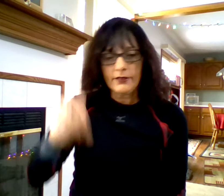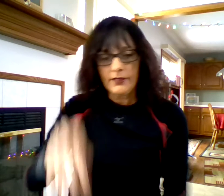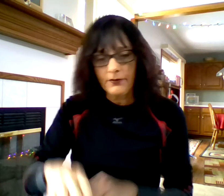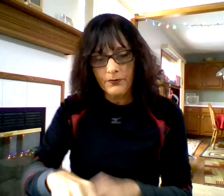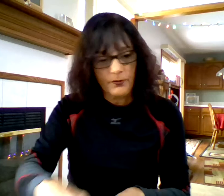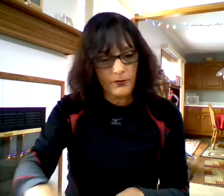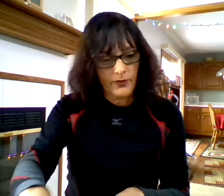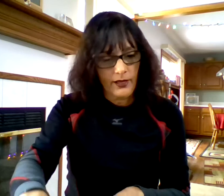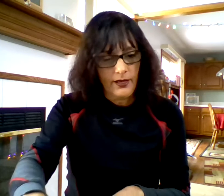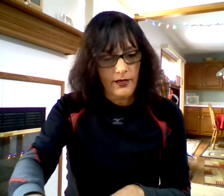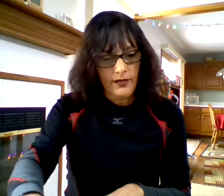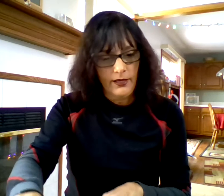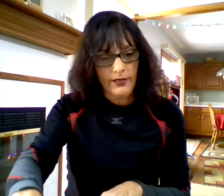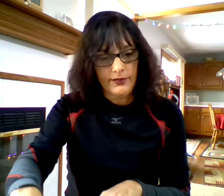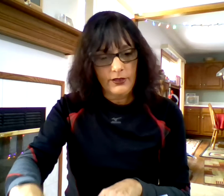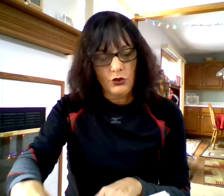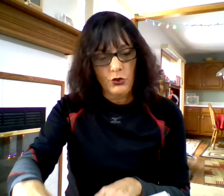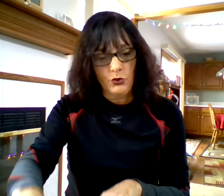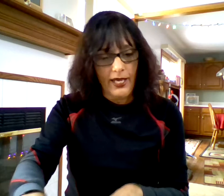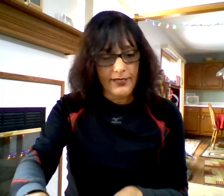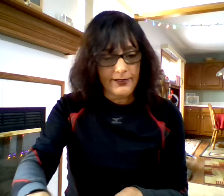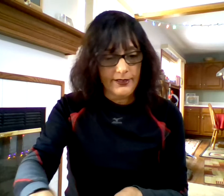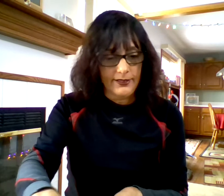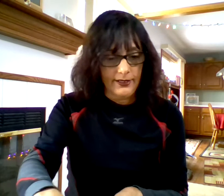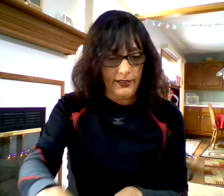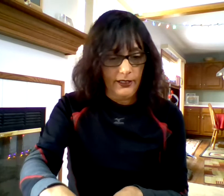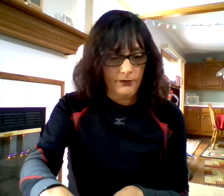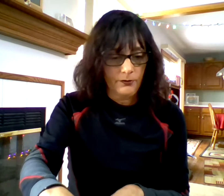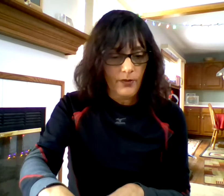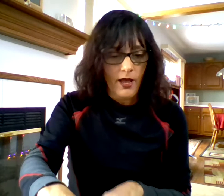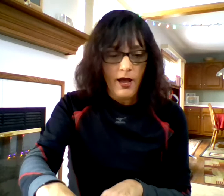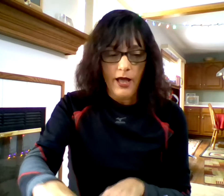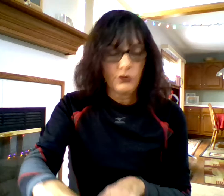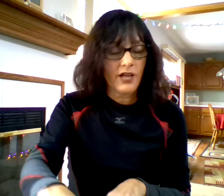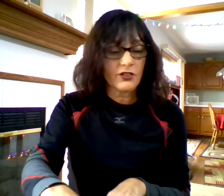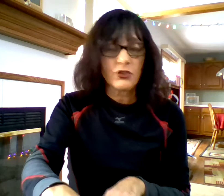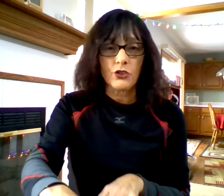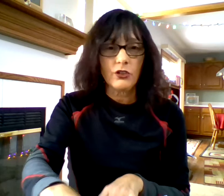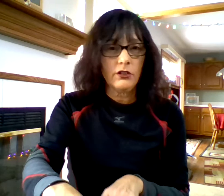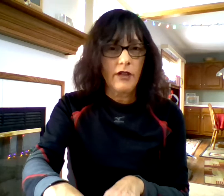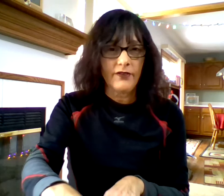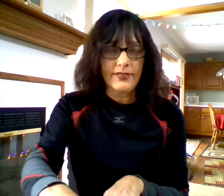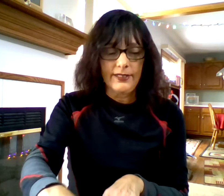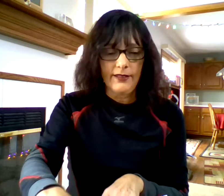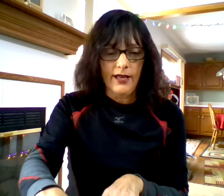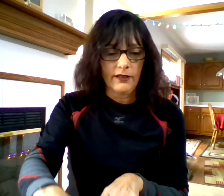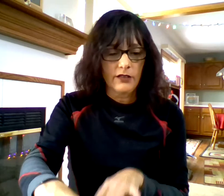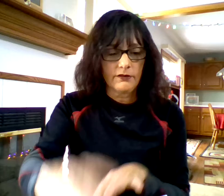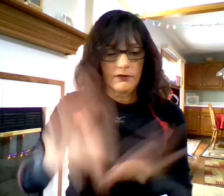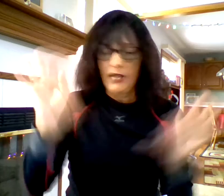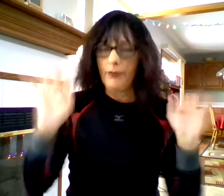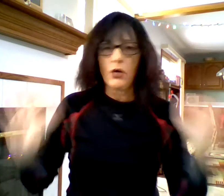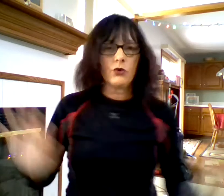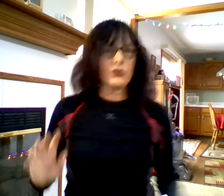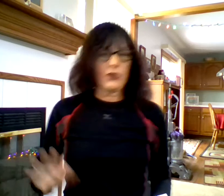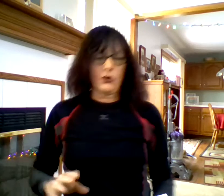Miles. Is it to Kansas City? I do not circle. I've seen that a long time ago, so you